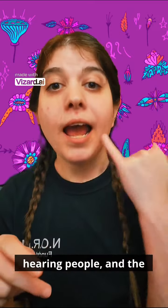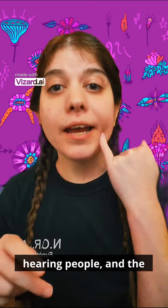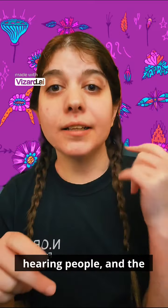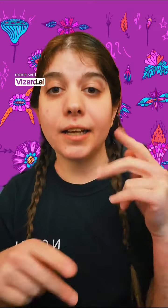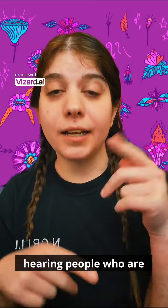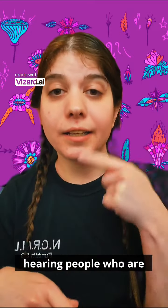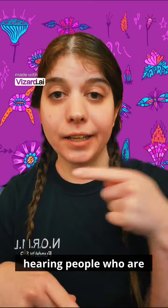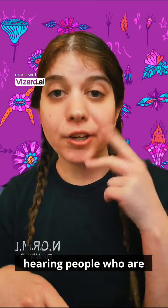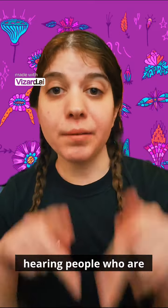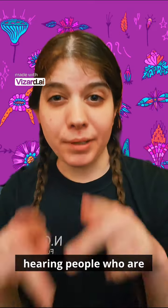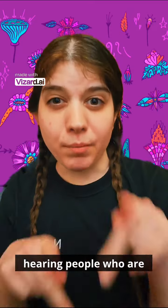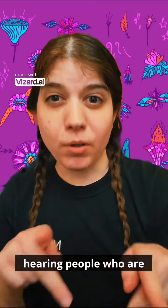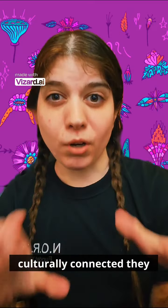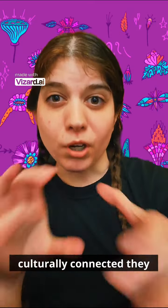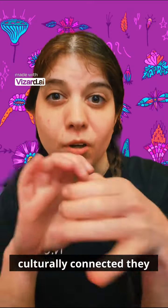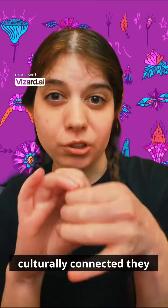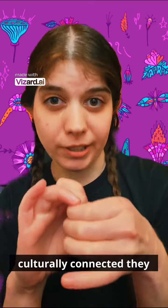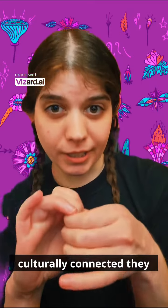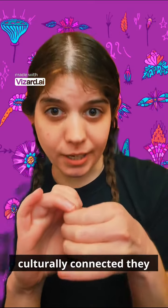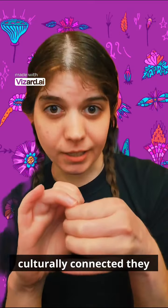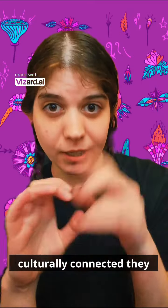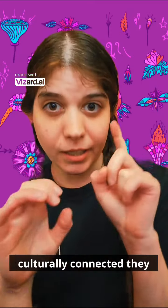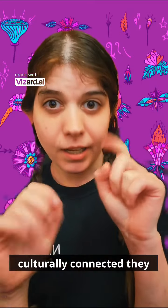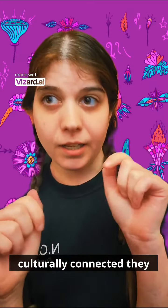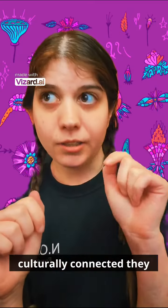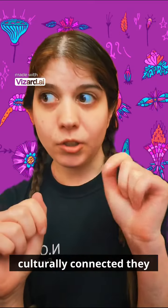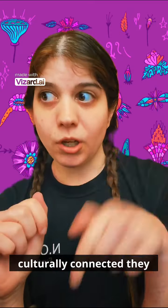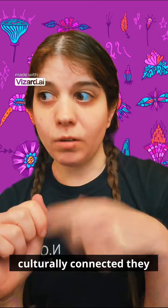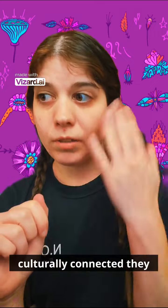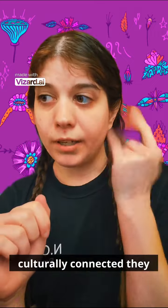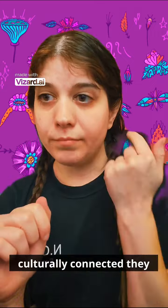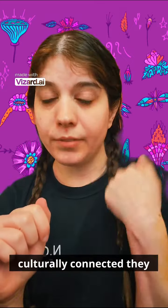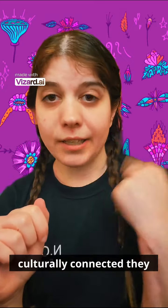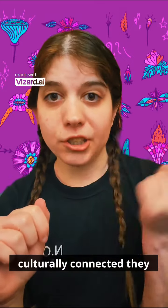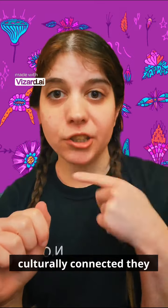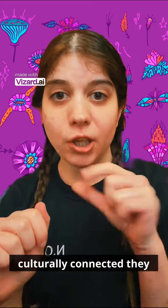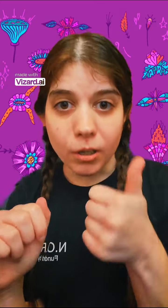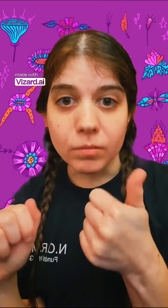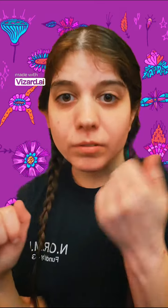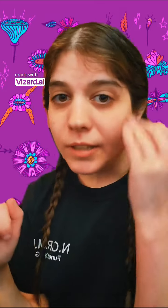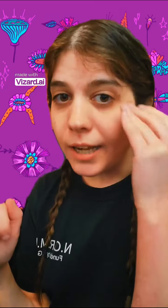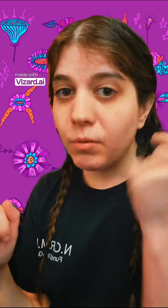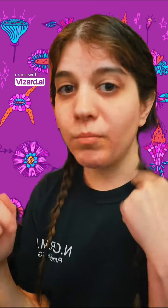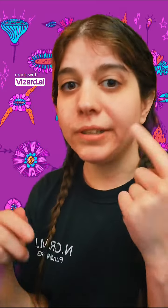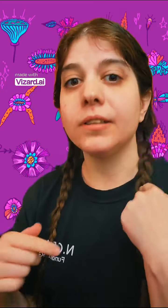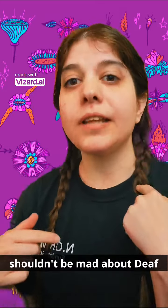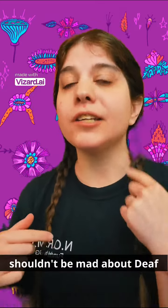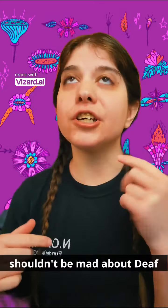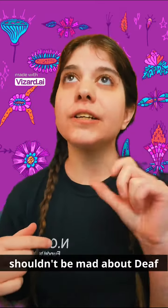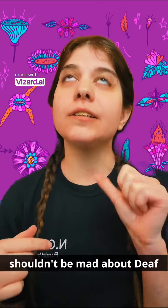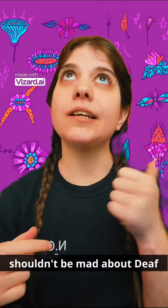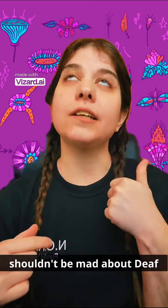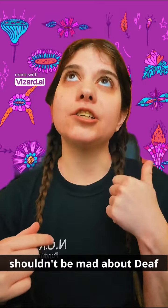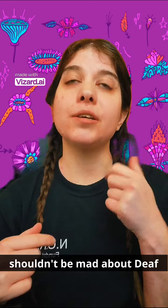And the hearing people who are culturally connected, they should know that they shouldn't